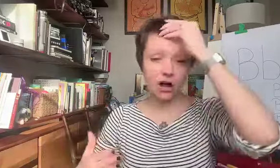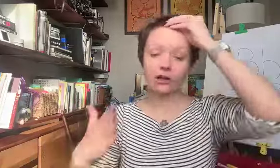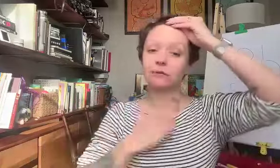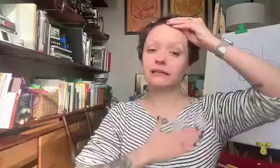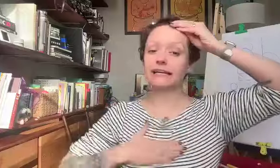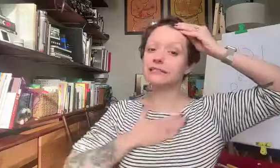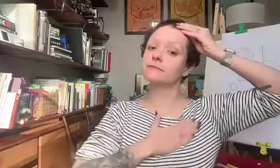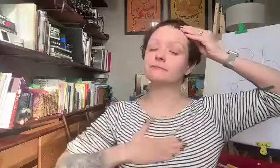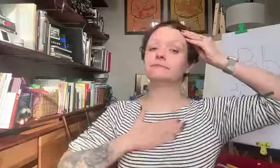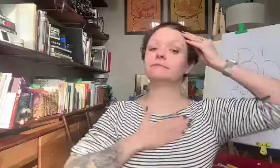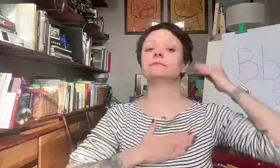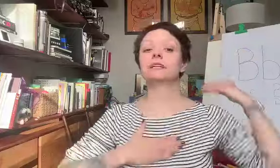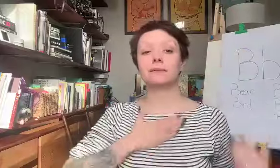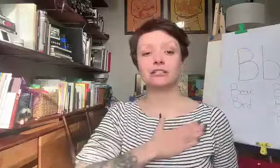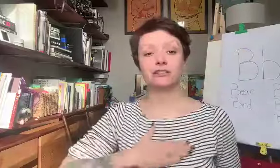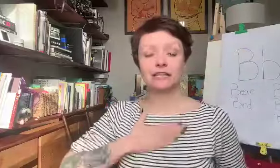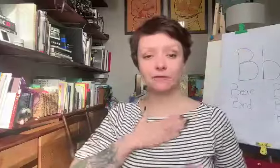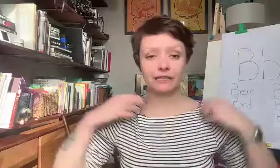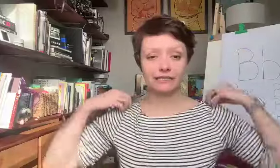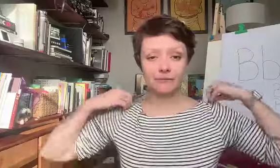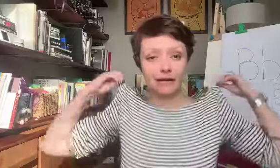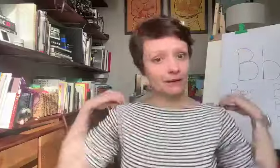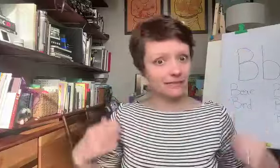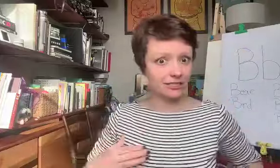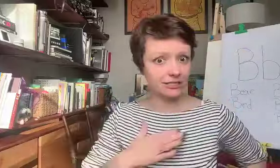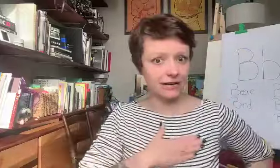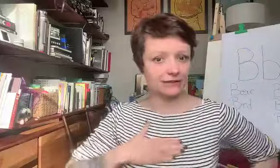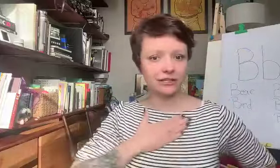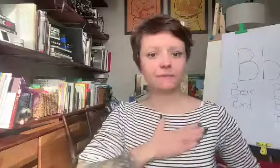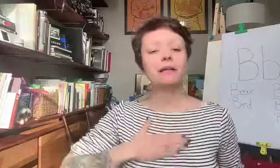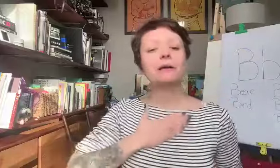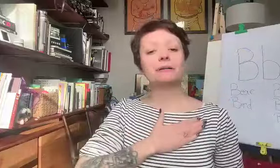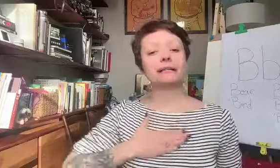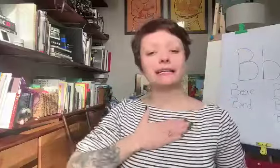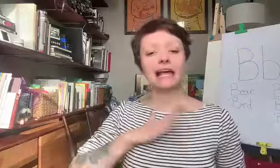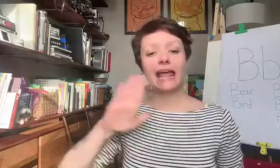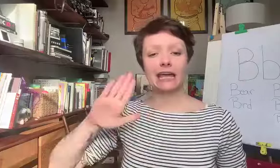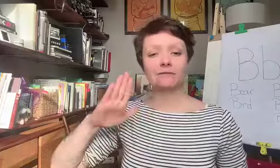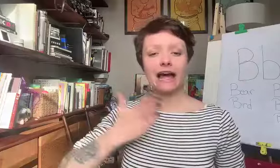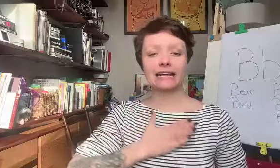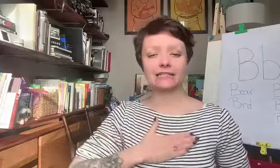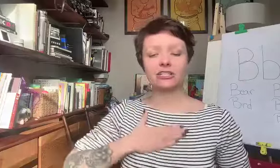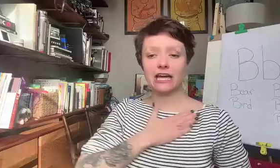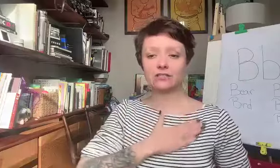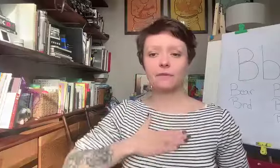called please, because I'm going to teach you the sign for please in a minute, but I'm teaching it to you now, so you know. Please, hand flat against the chest, rub it